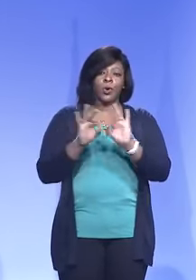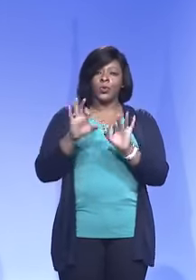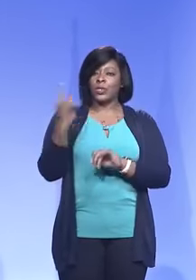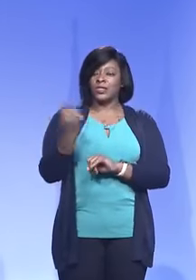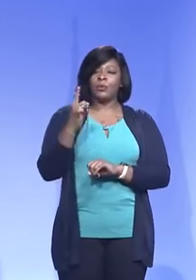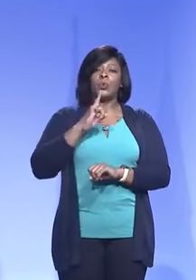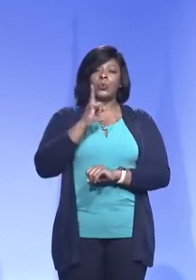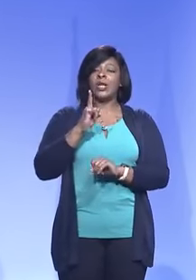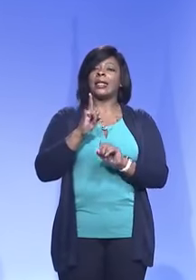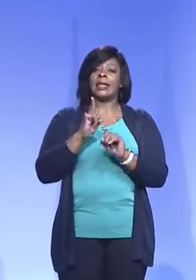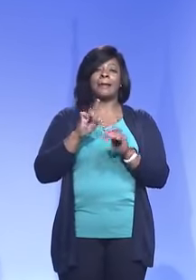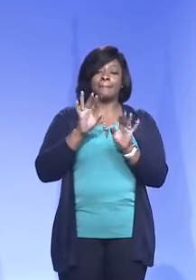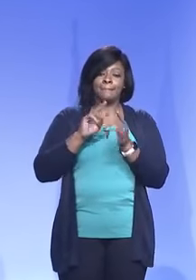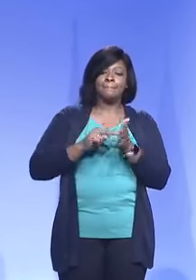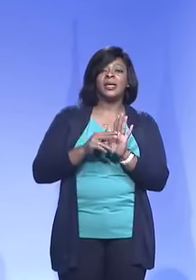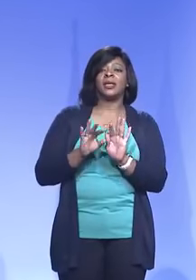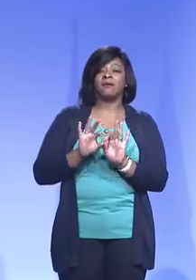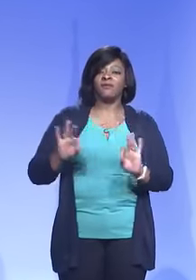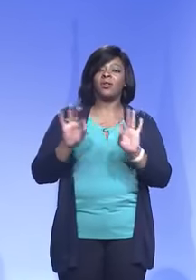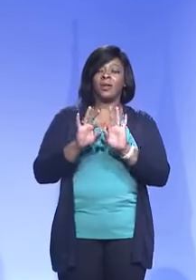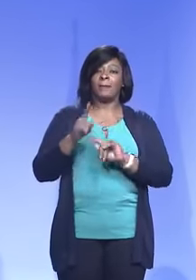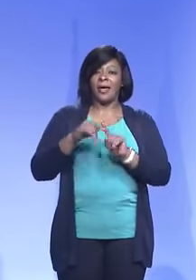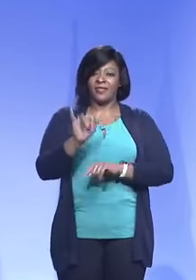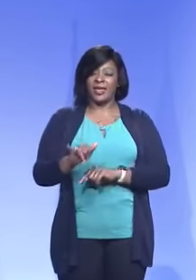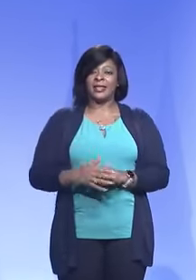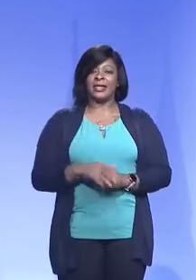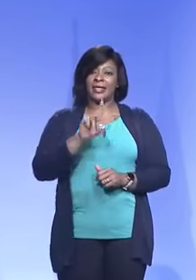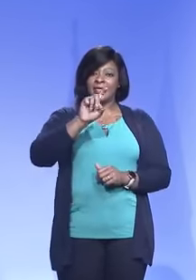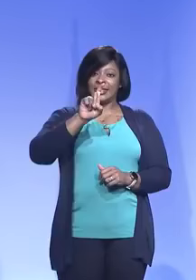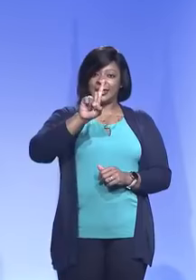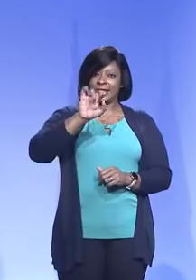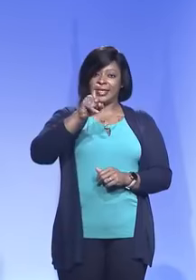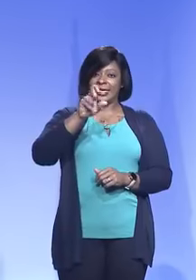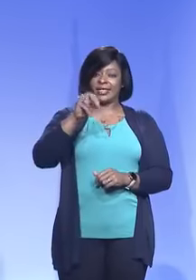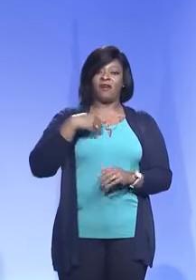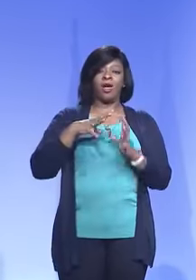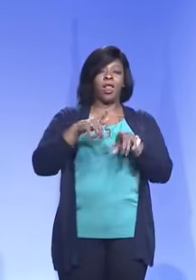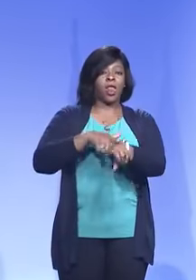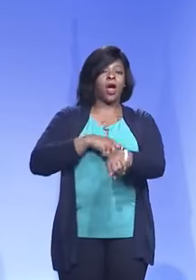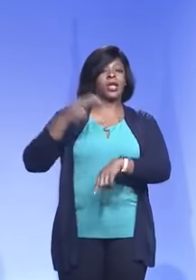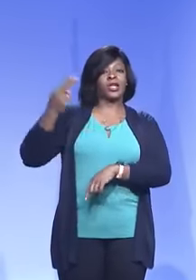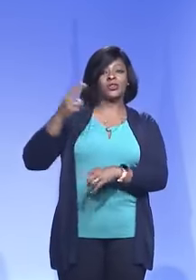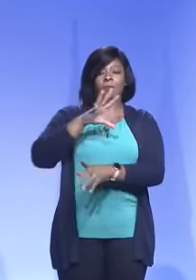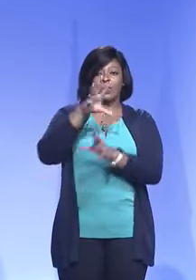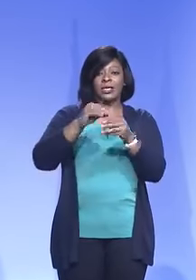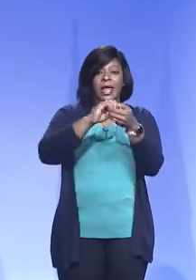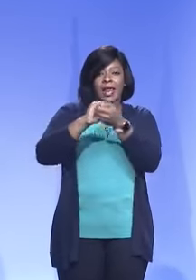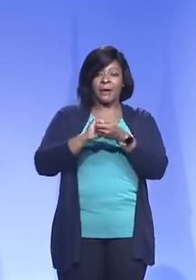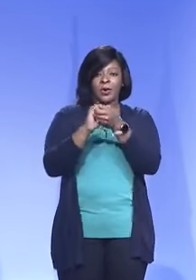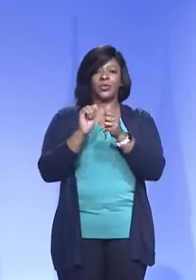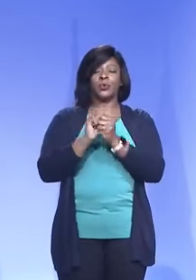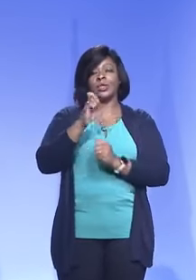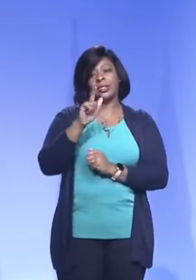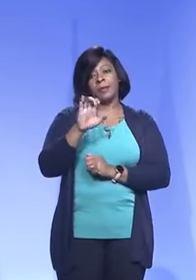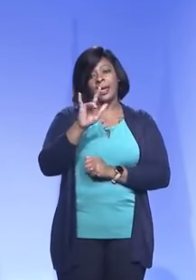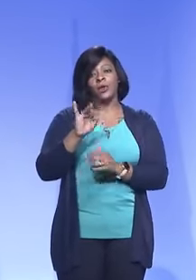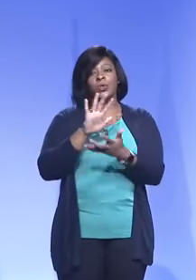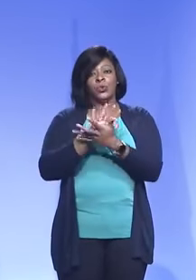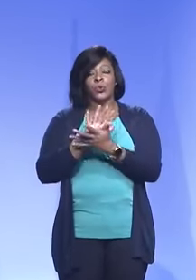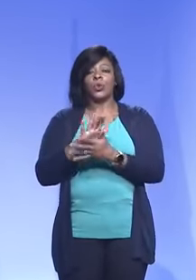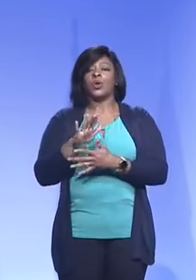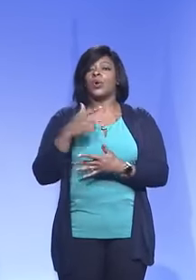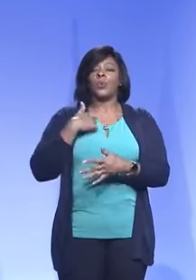something really meaningful about that. And the Dixon has a long history of participation and collaboration with Shelby County schools.